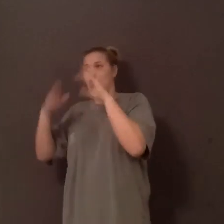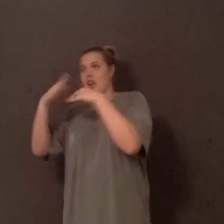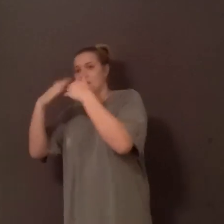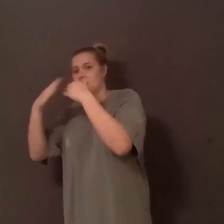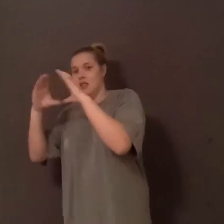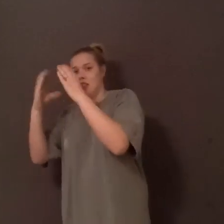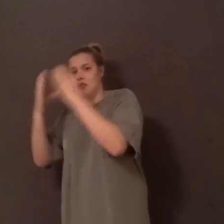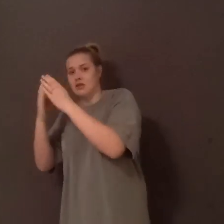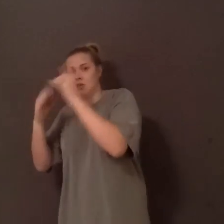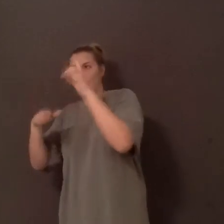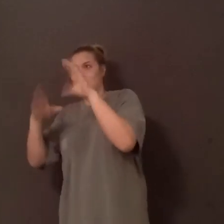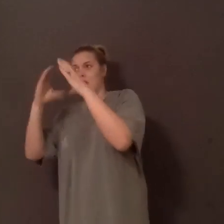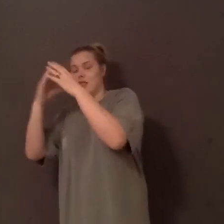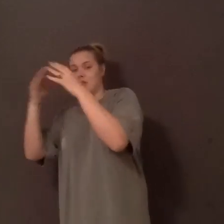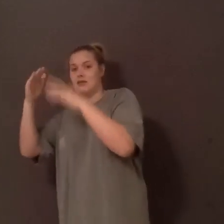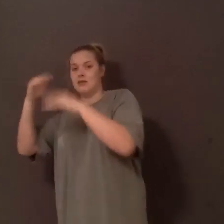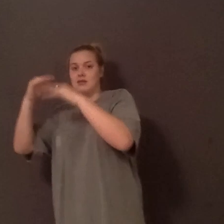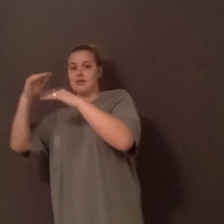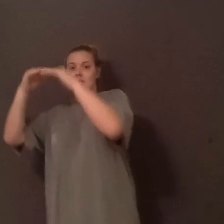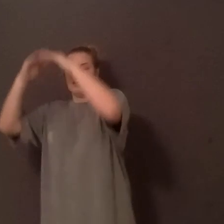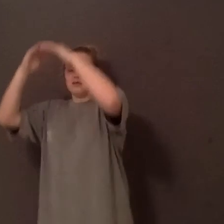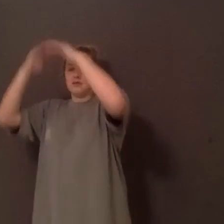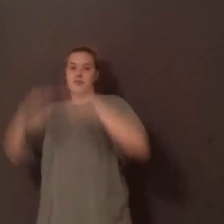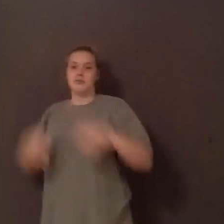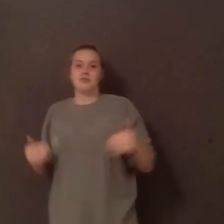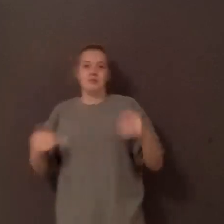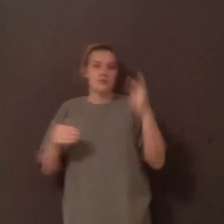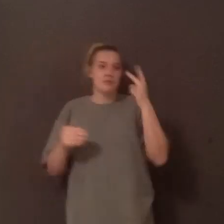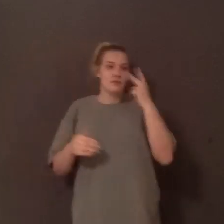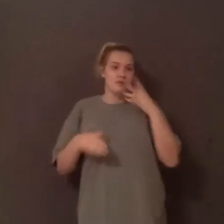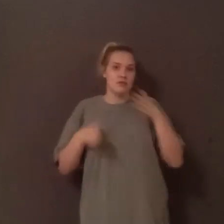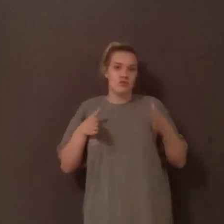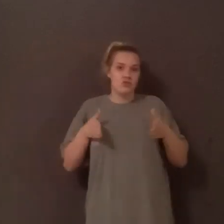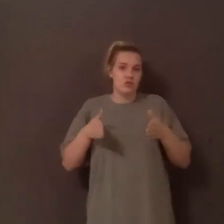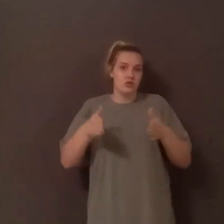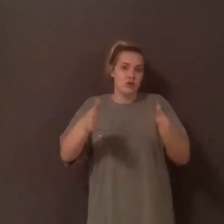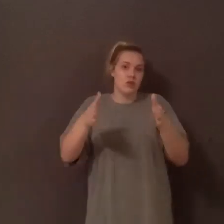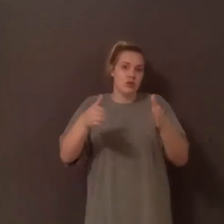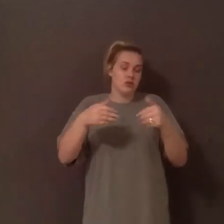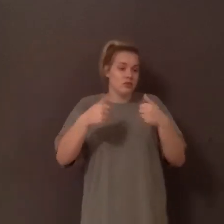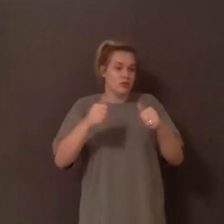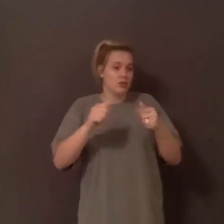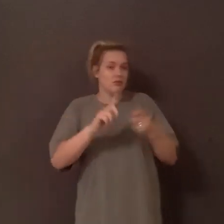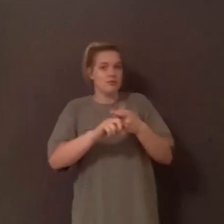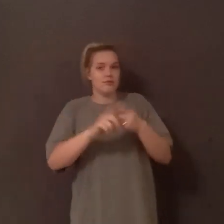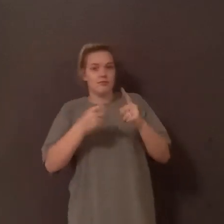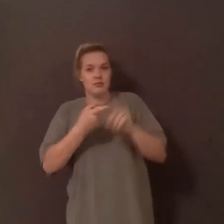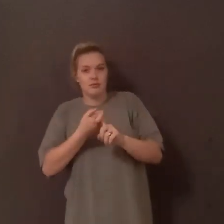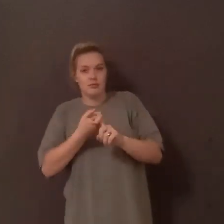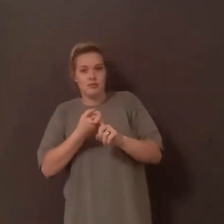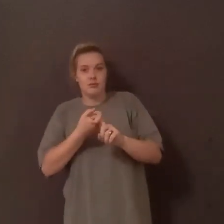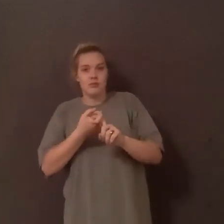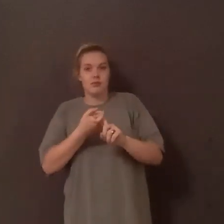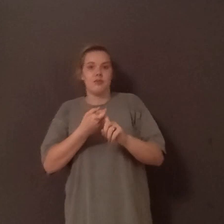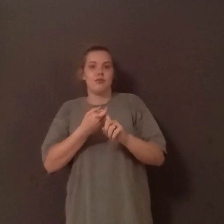If I see someone on the street, at the bus stop, you'd go up to them and just try to be their friend. Give them one of these? Give them one of these booklets